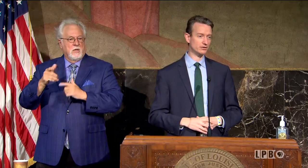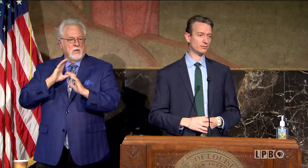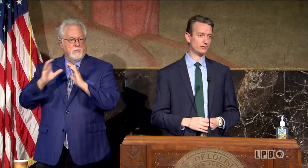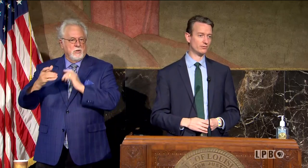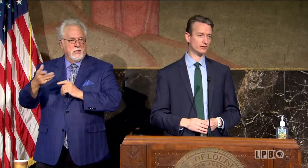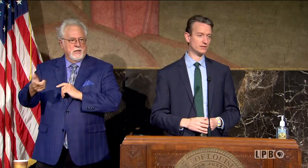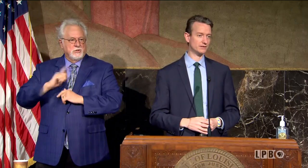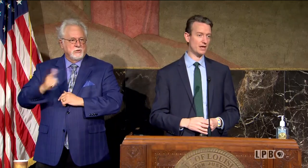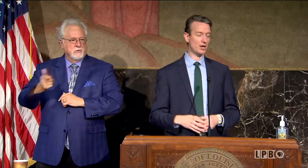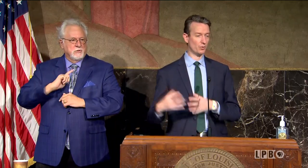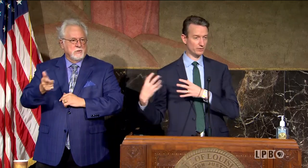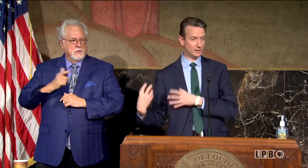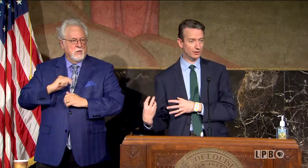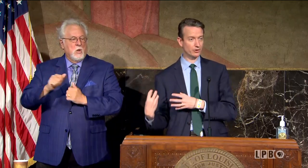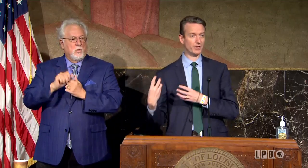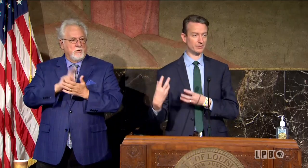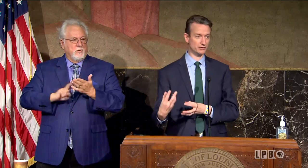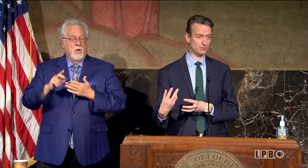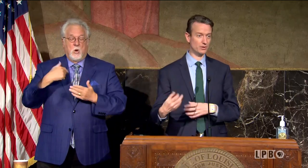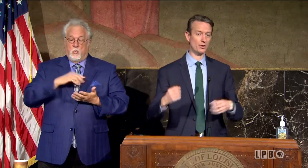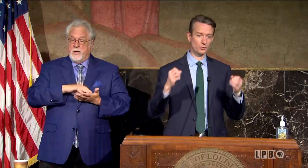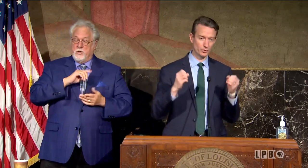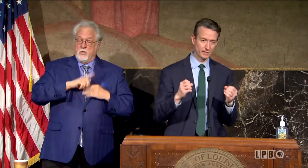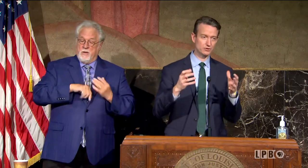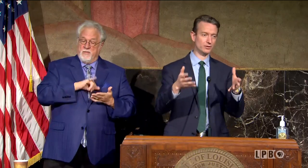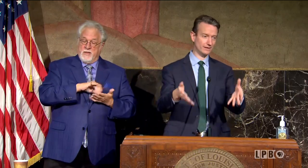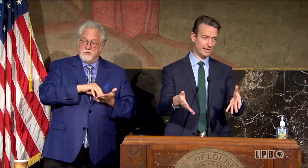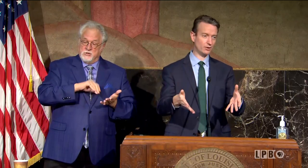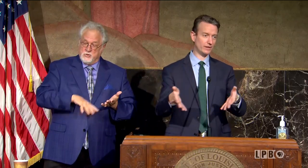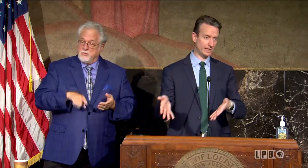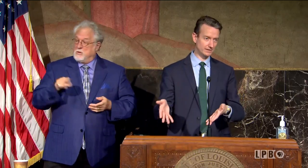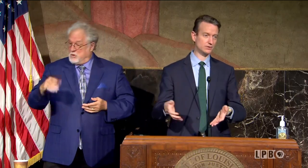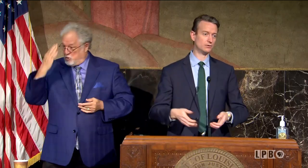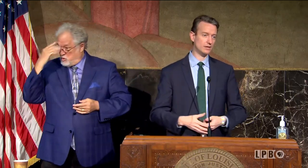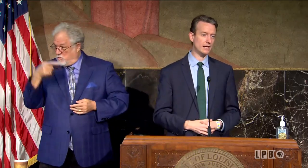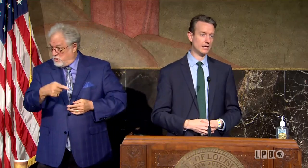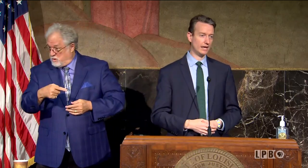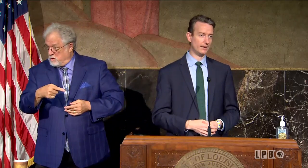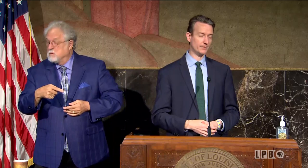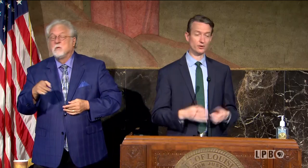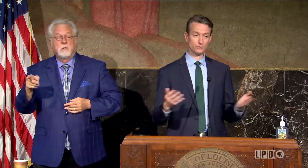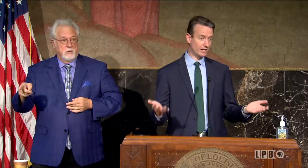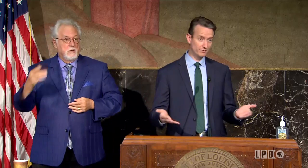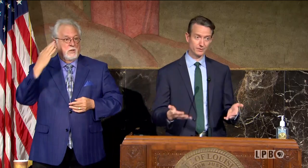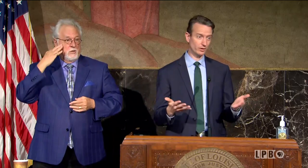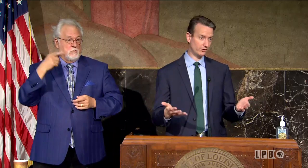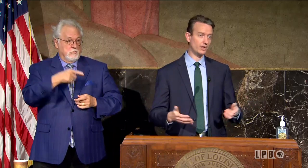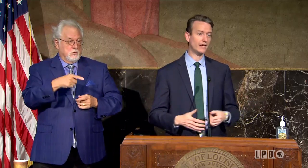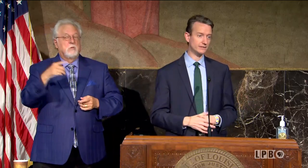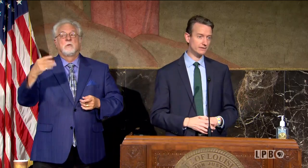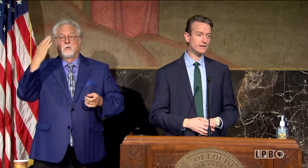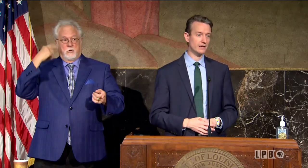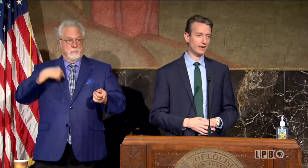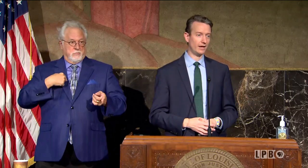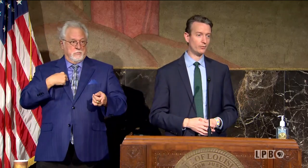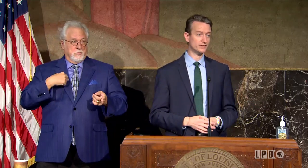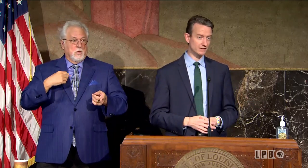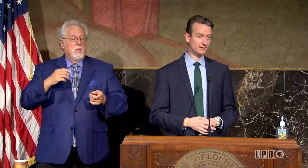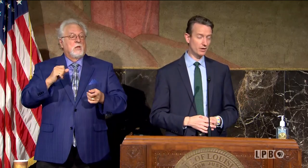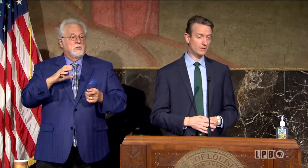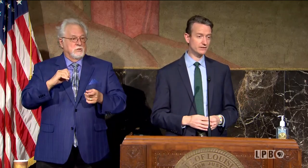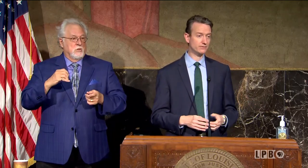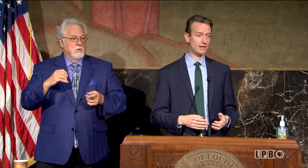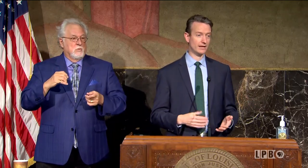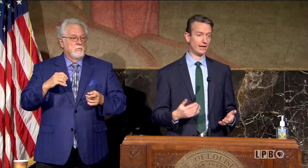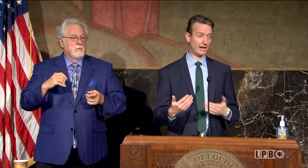like I mentioned, with universities. Whereas we learn about a student, we want to make sure that they know that that student, who might have been in one of their classes, was